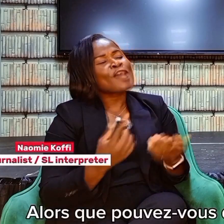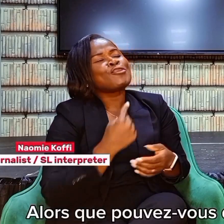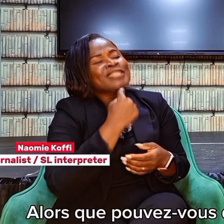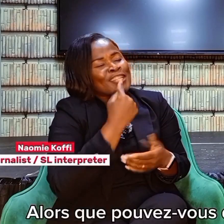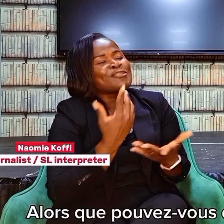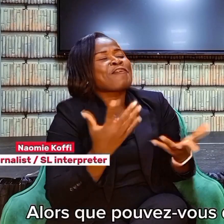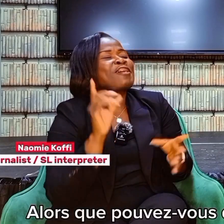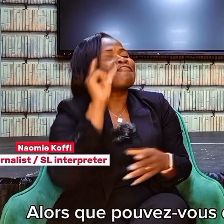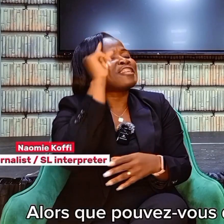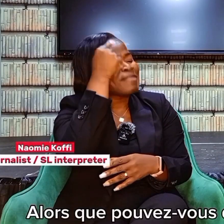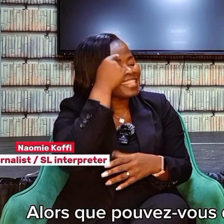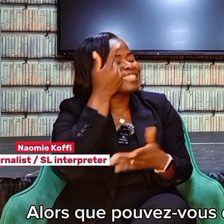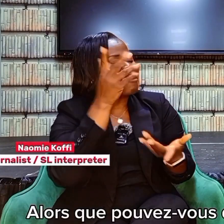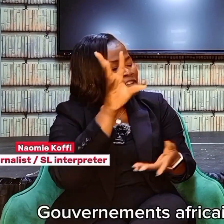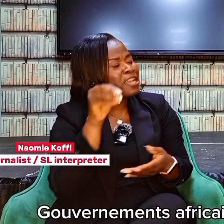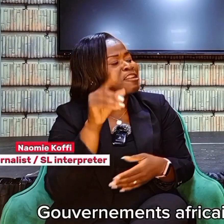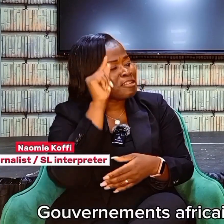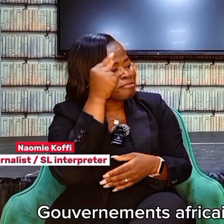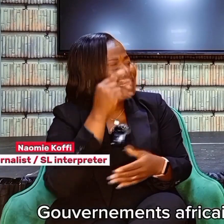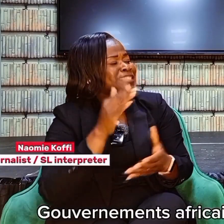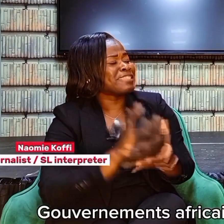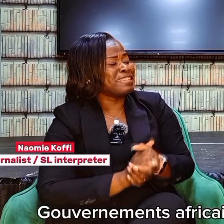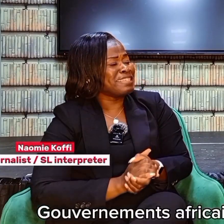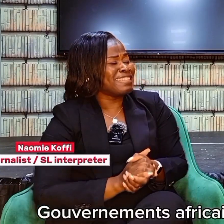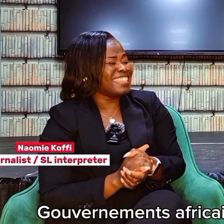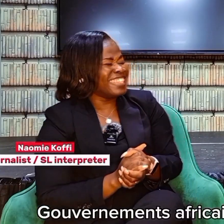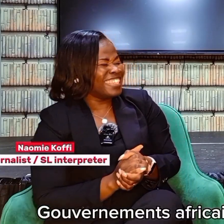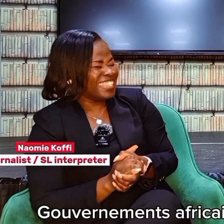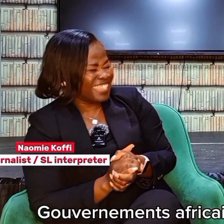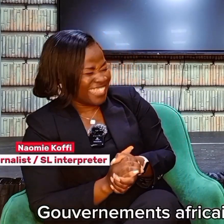So, what can you tell to our governments, African governments?